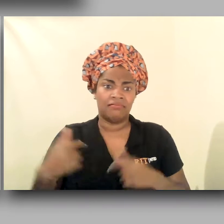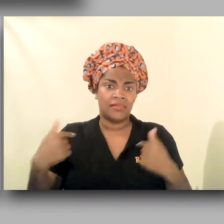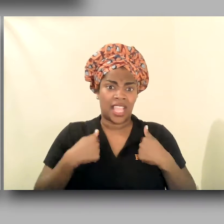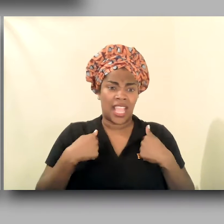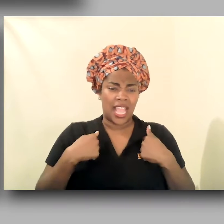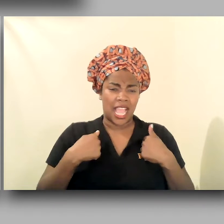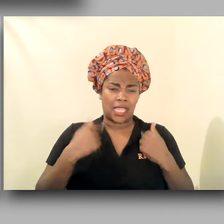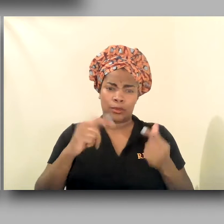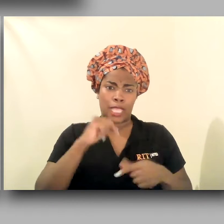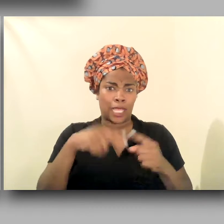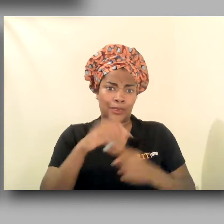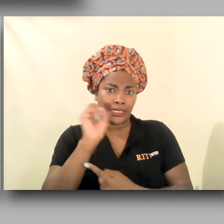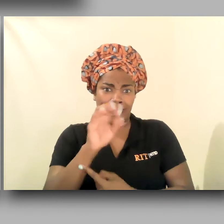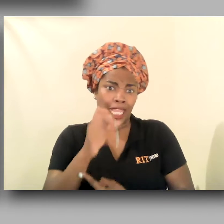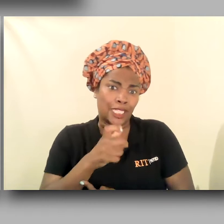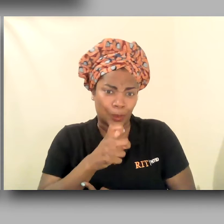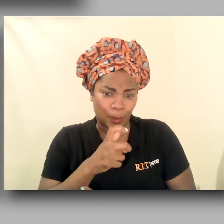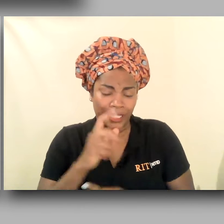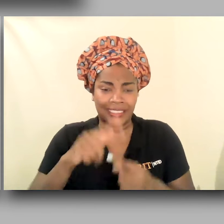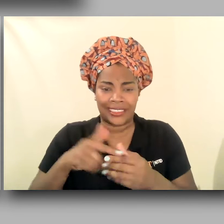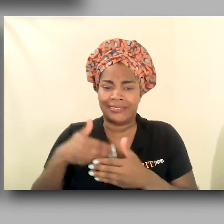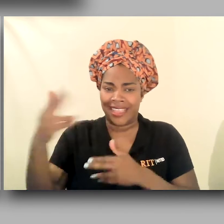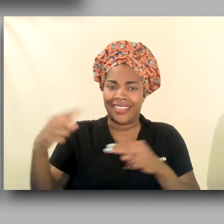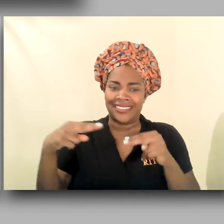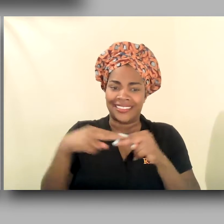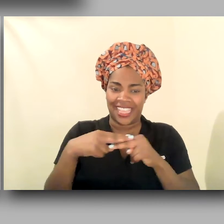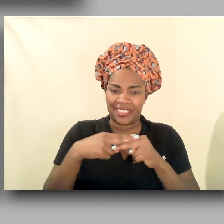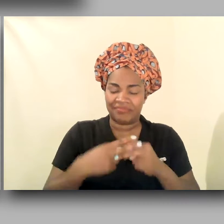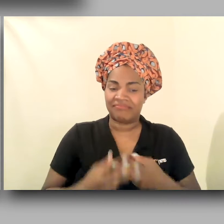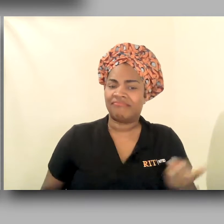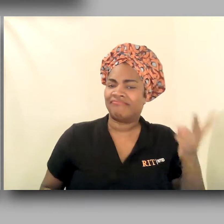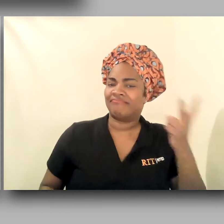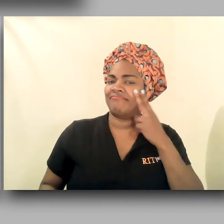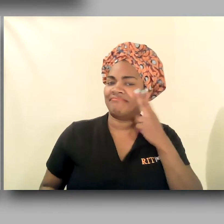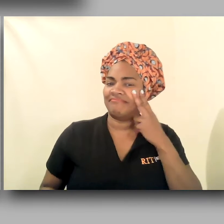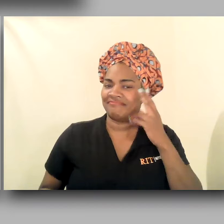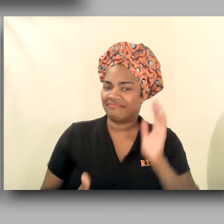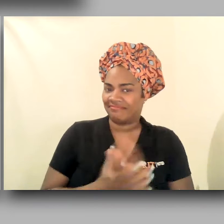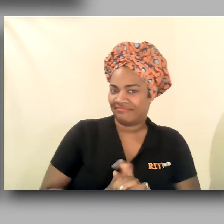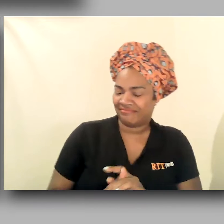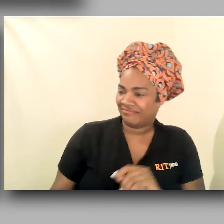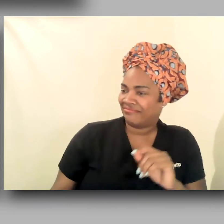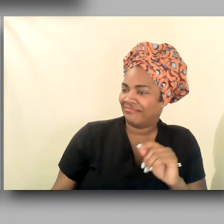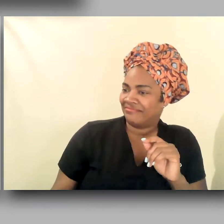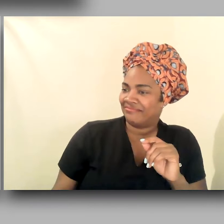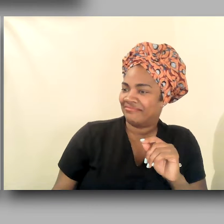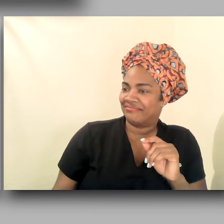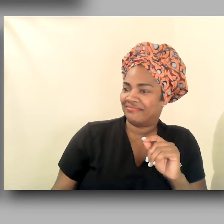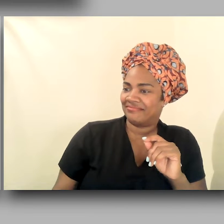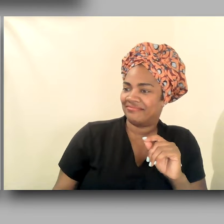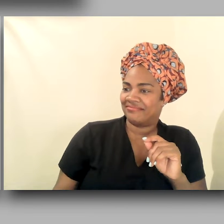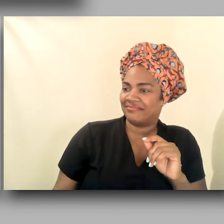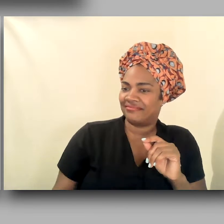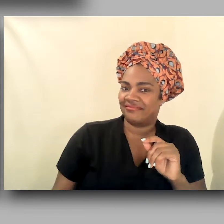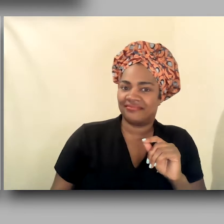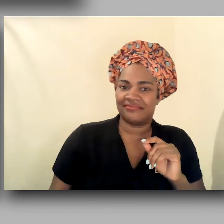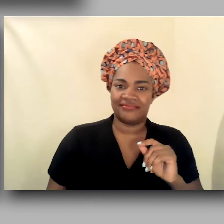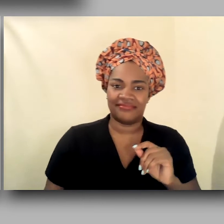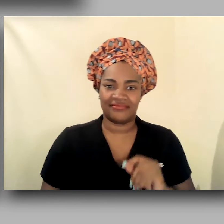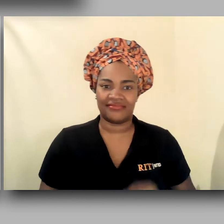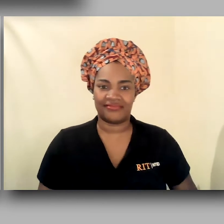I'm not going to tell you until the next slide. So we'll see who this is.